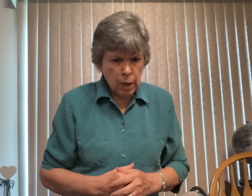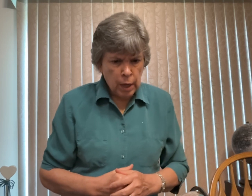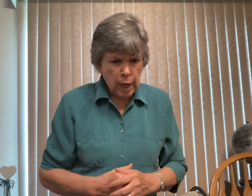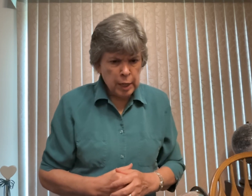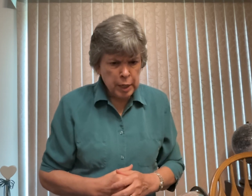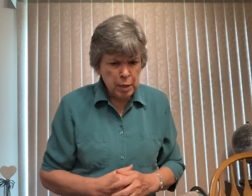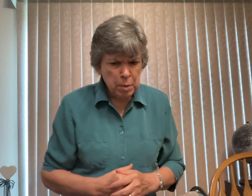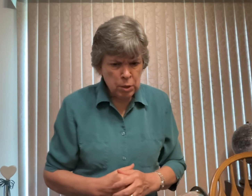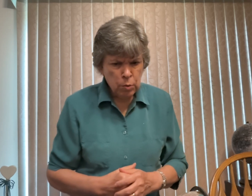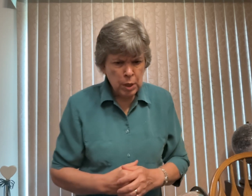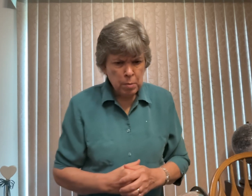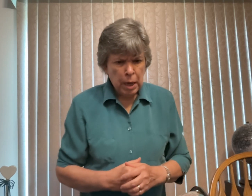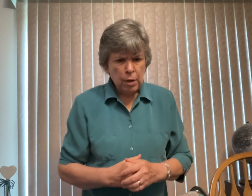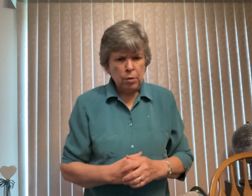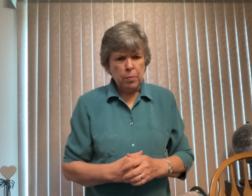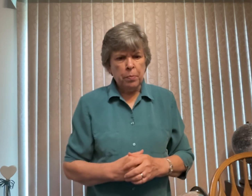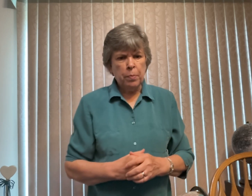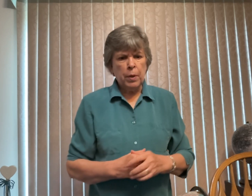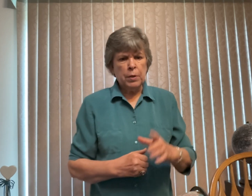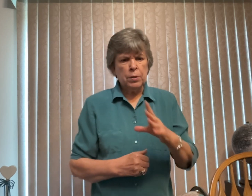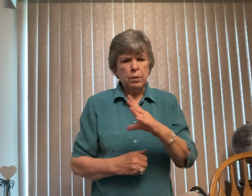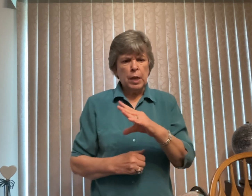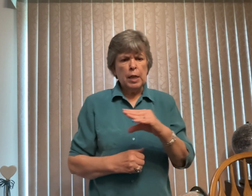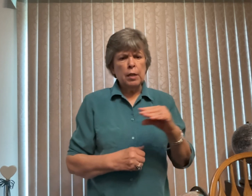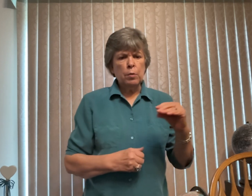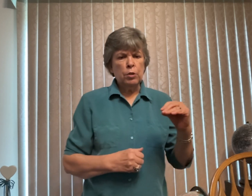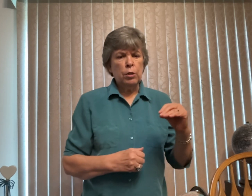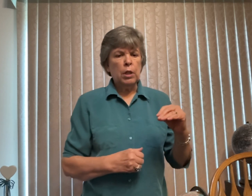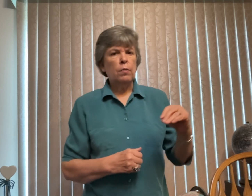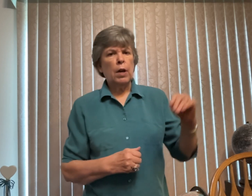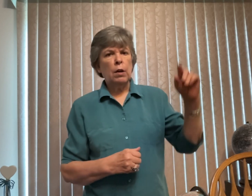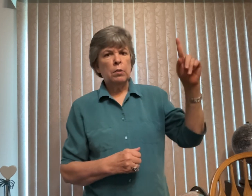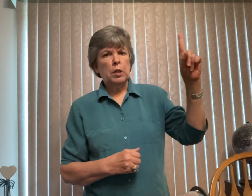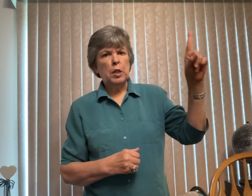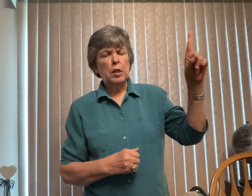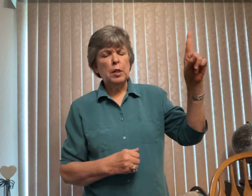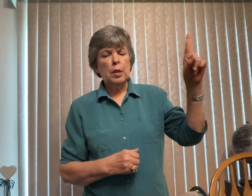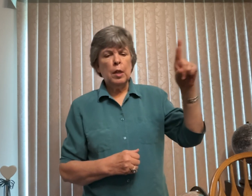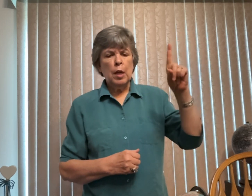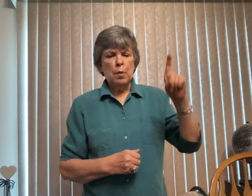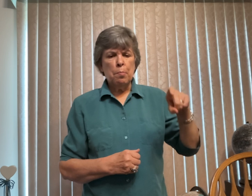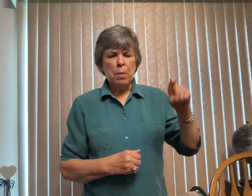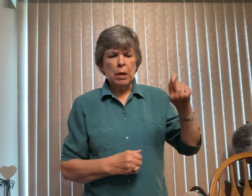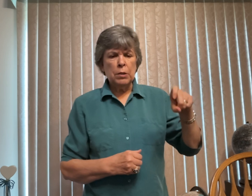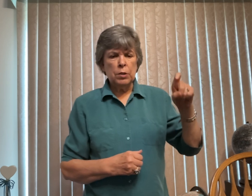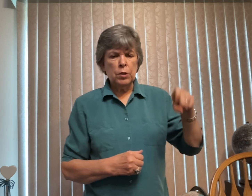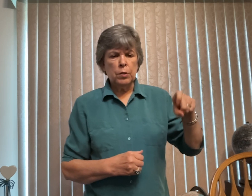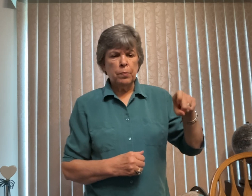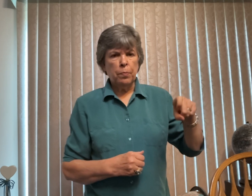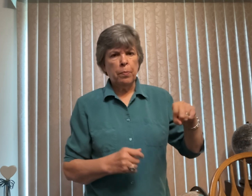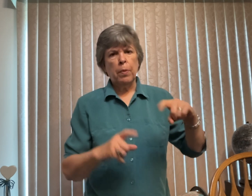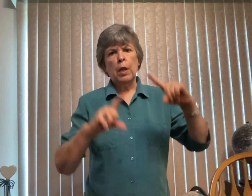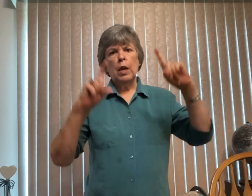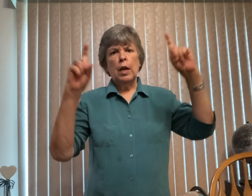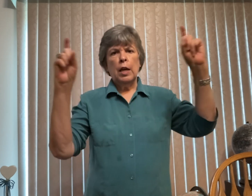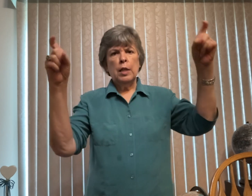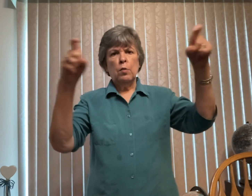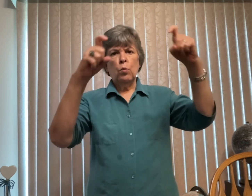And he must win the battle. So, and, which you could leave out. He must, and then